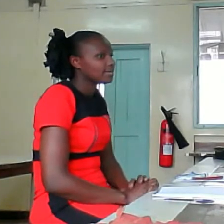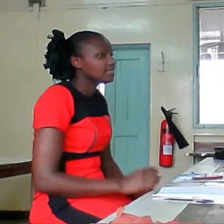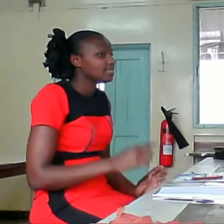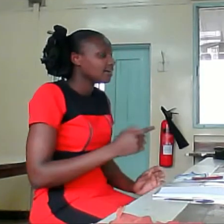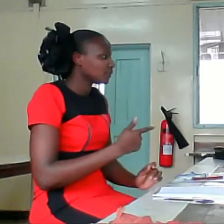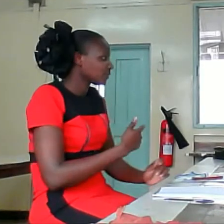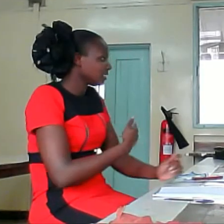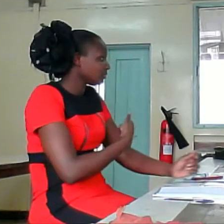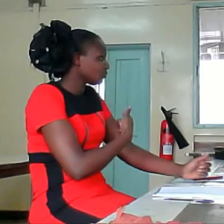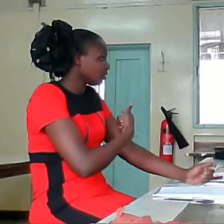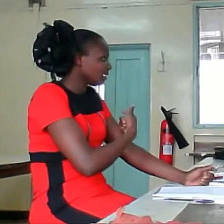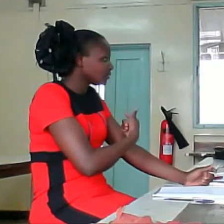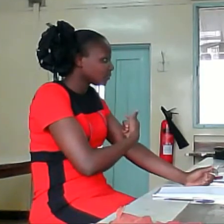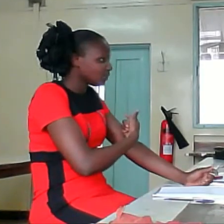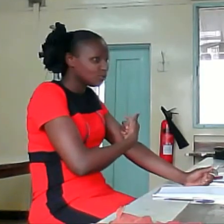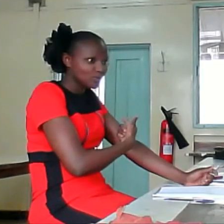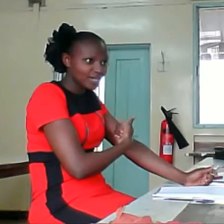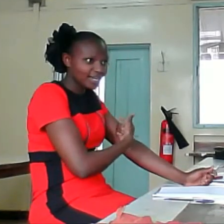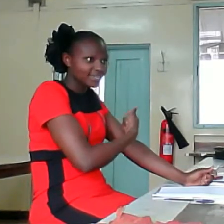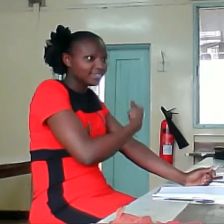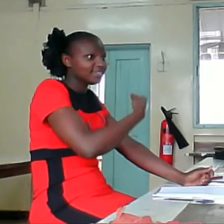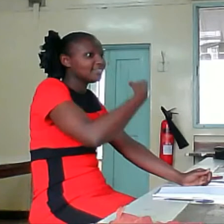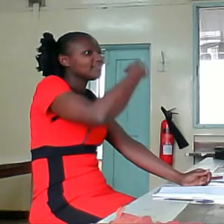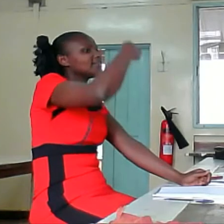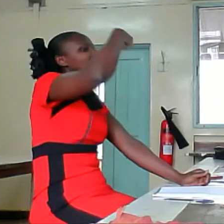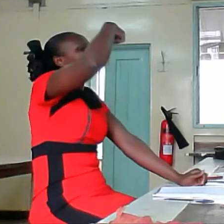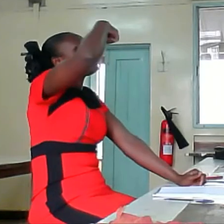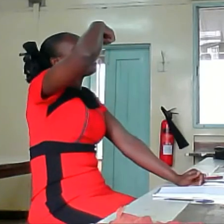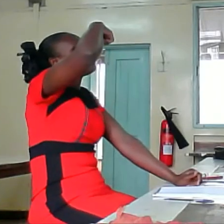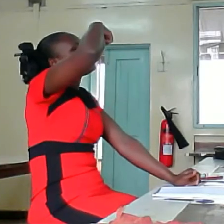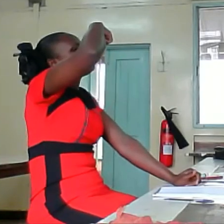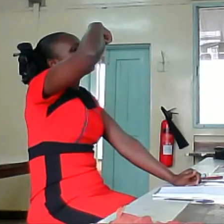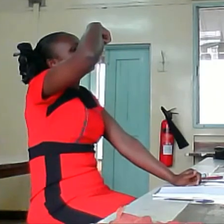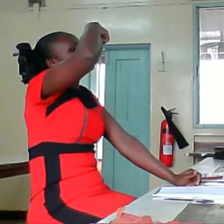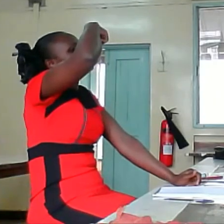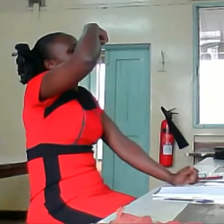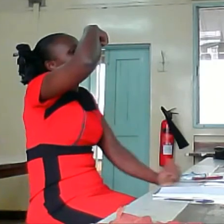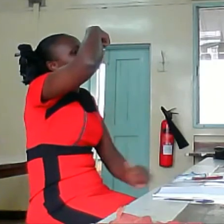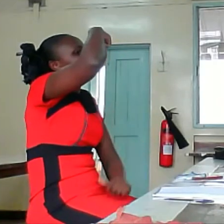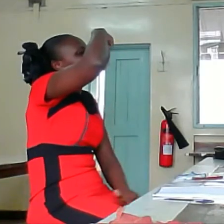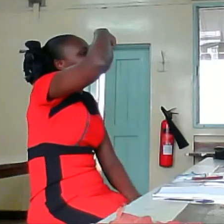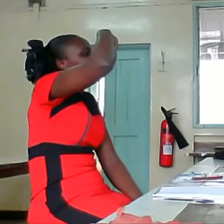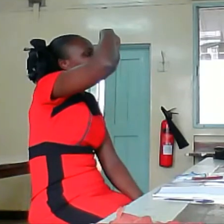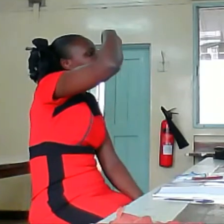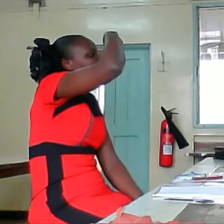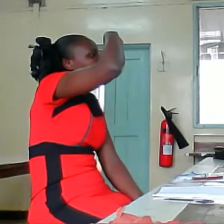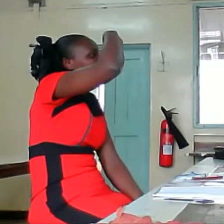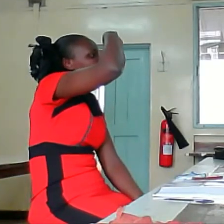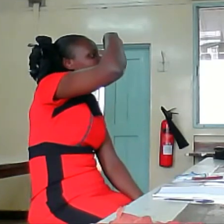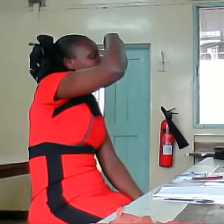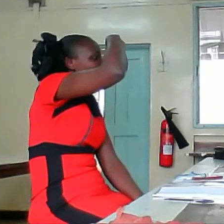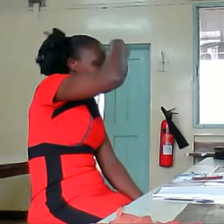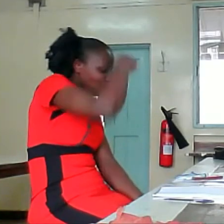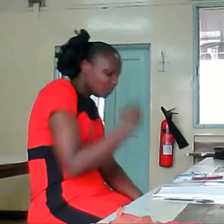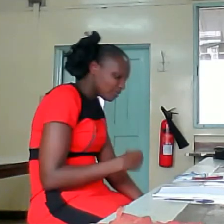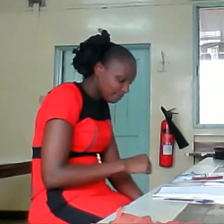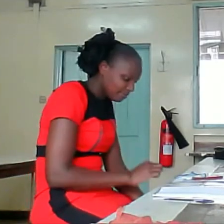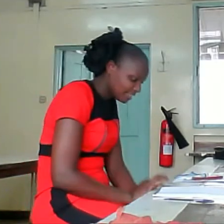Hii ya corona tunadunga, lakini kawaida vaccine ile tunaweka kwa condom